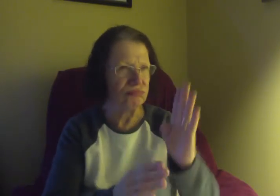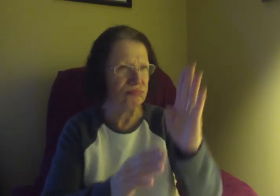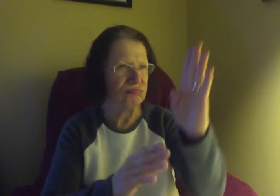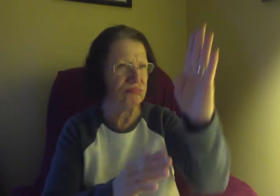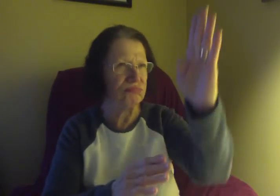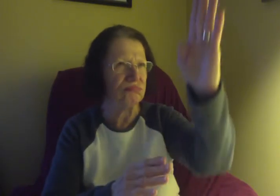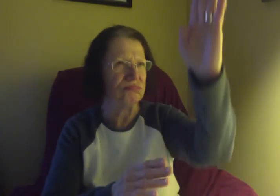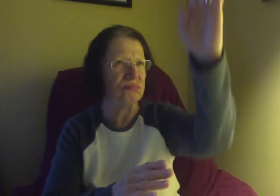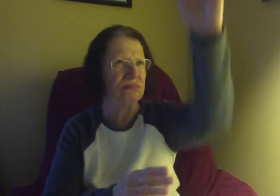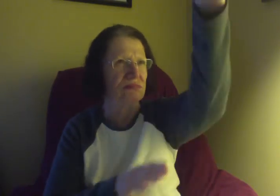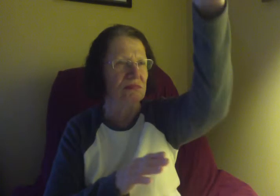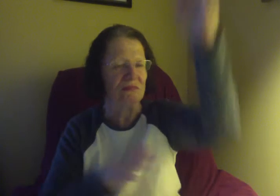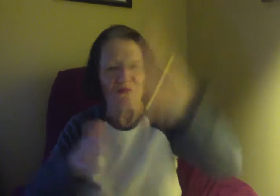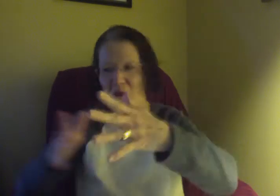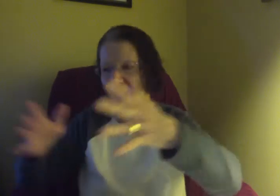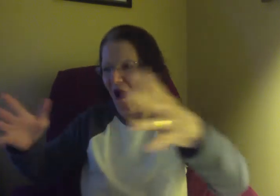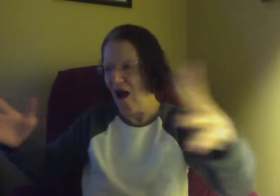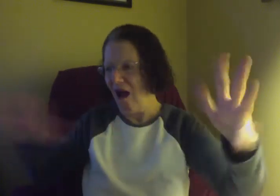old. Baaah